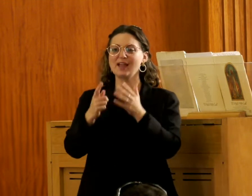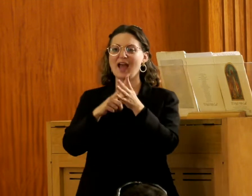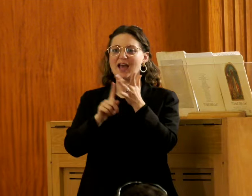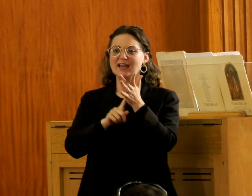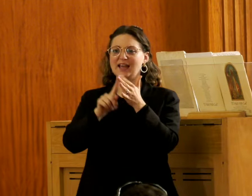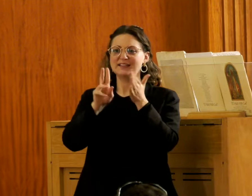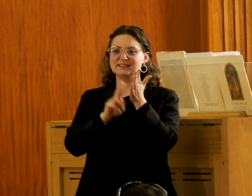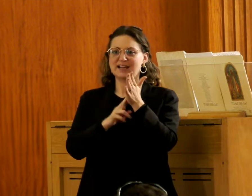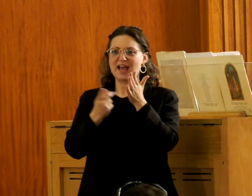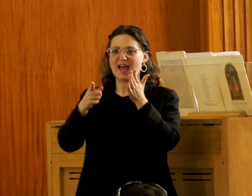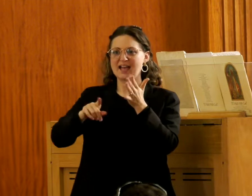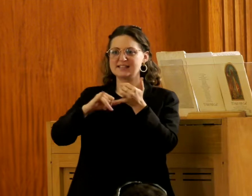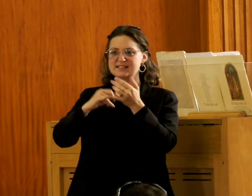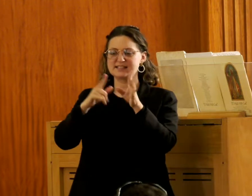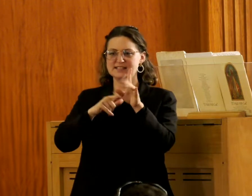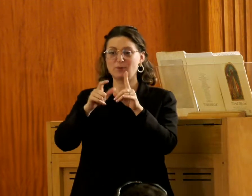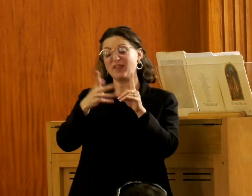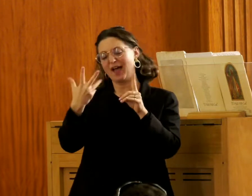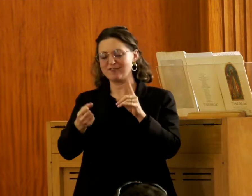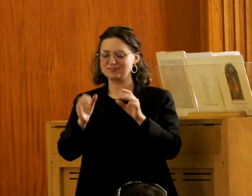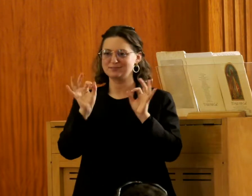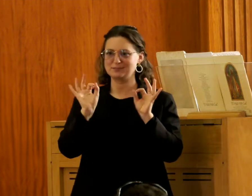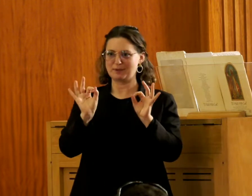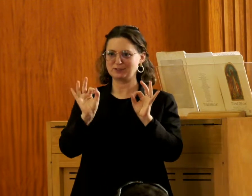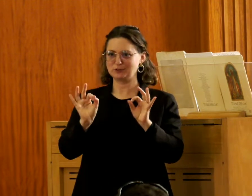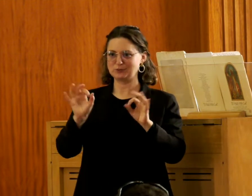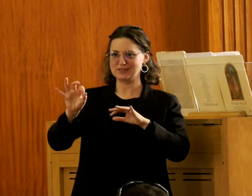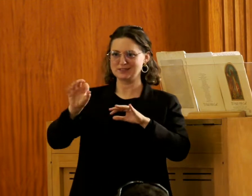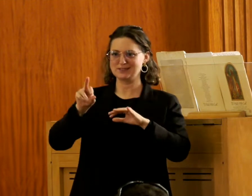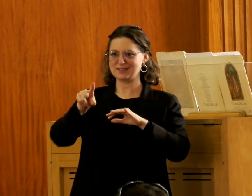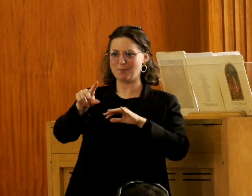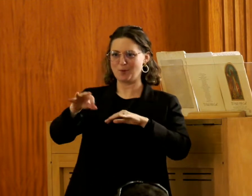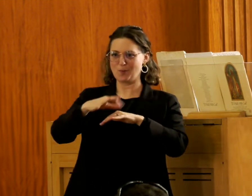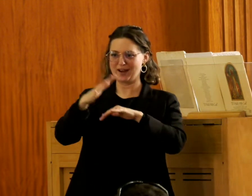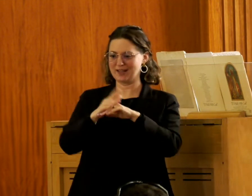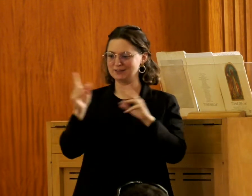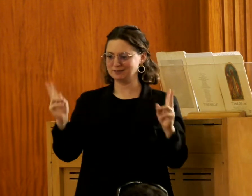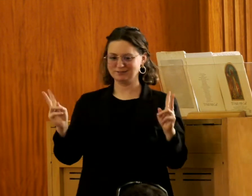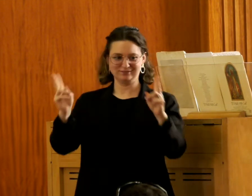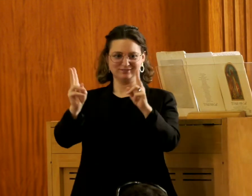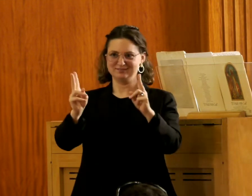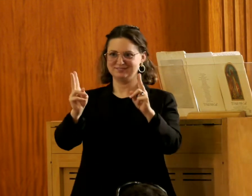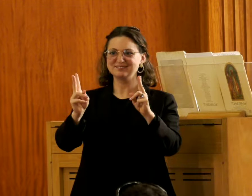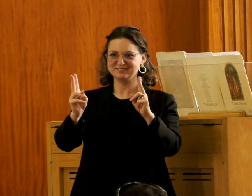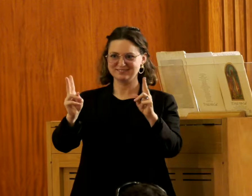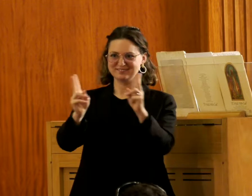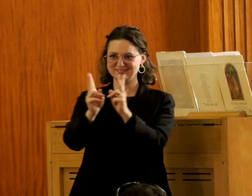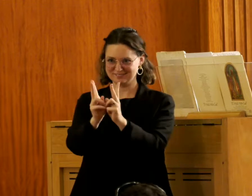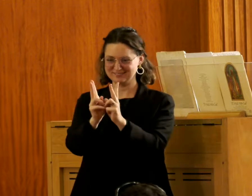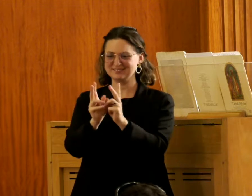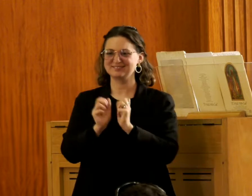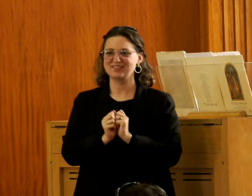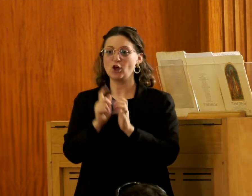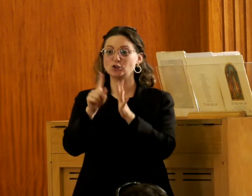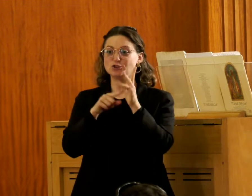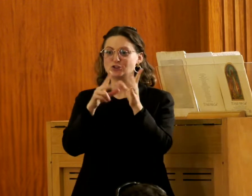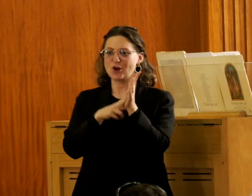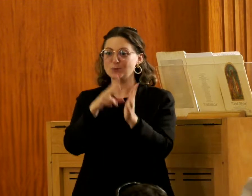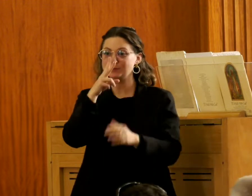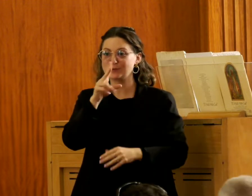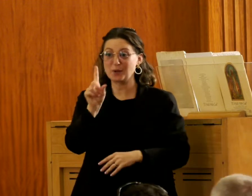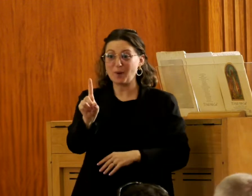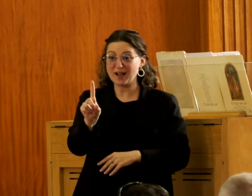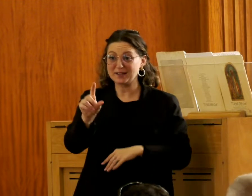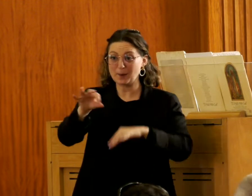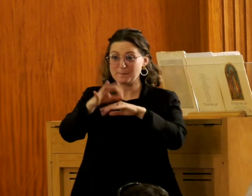St Andrew's Church in a double wedding on the 6th of June 53. Joan was 21 years of age.